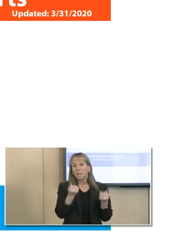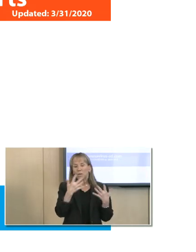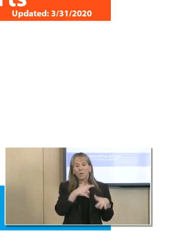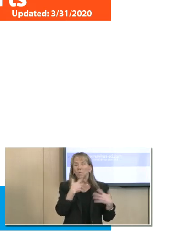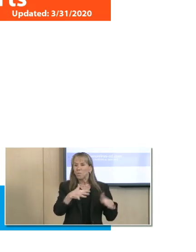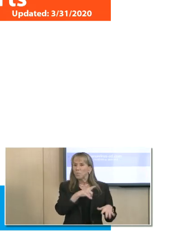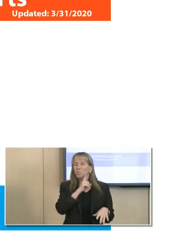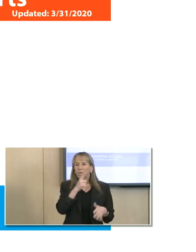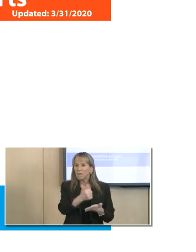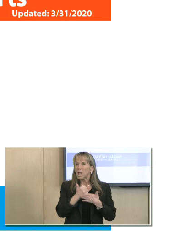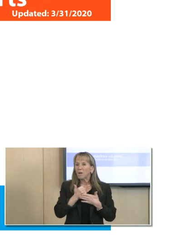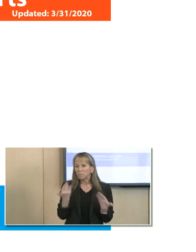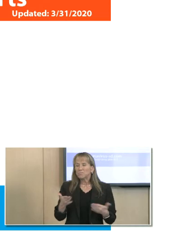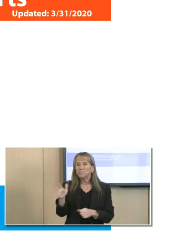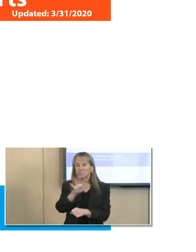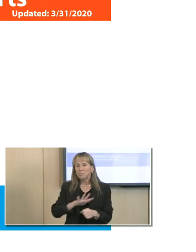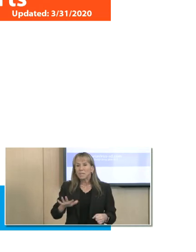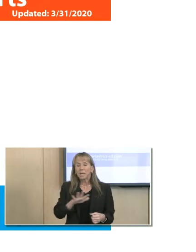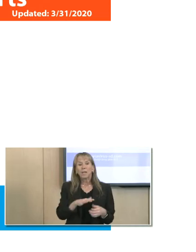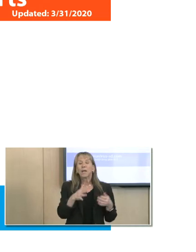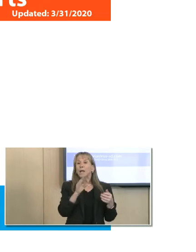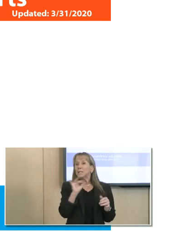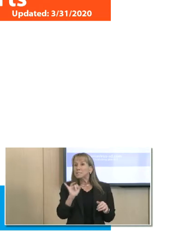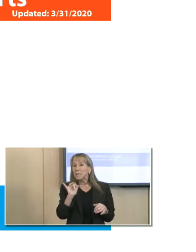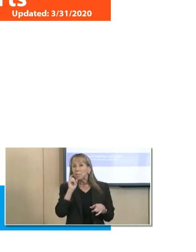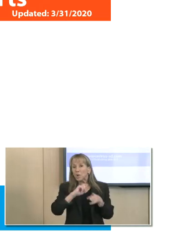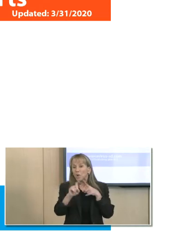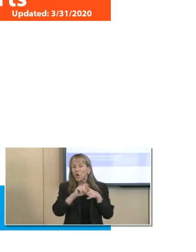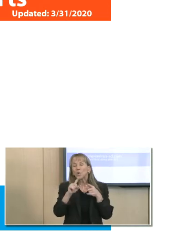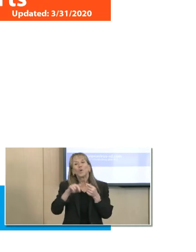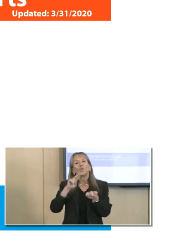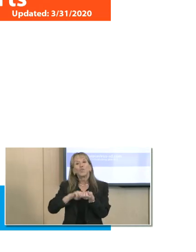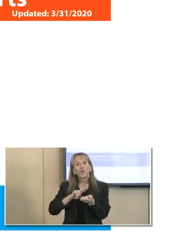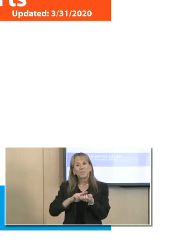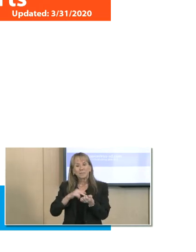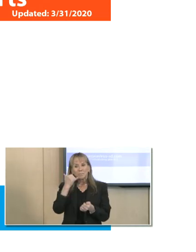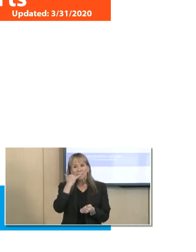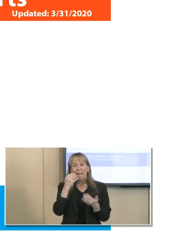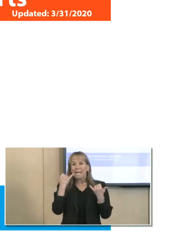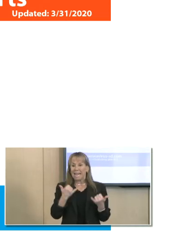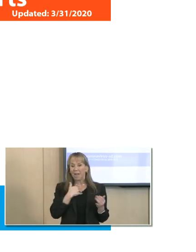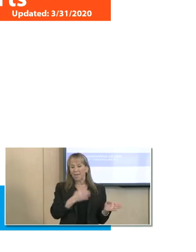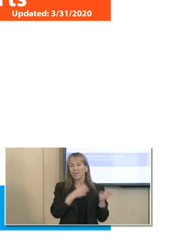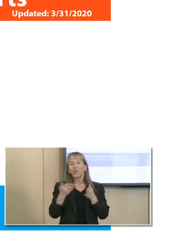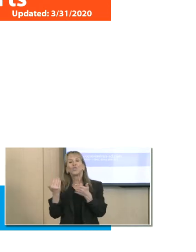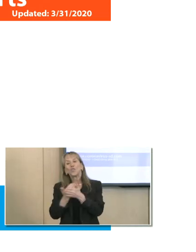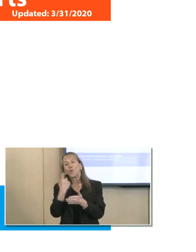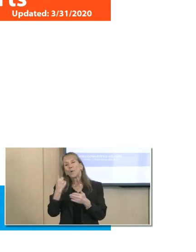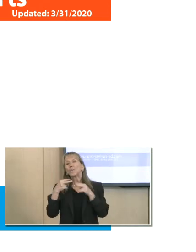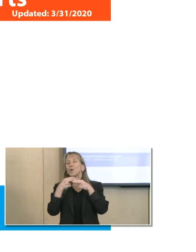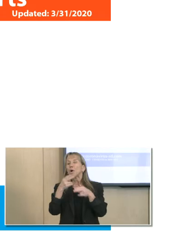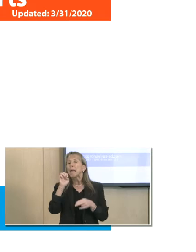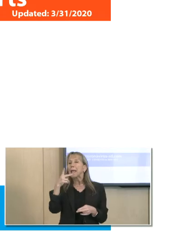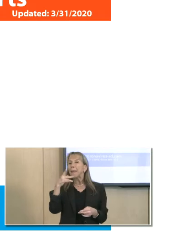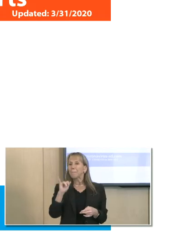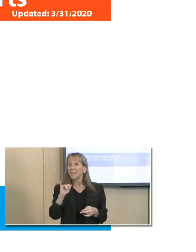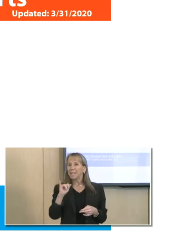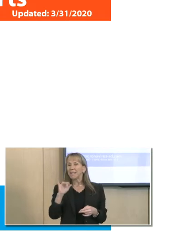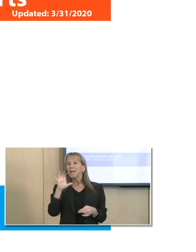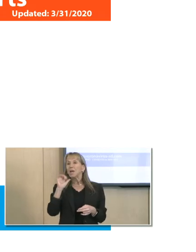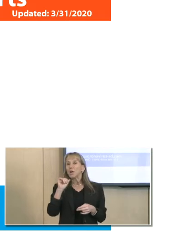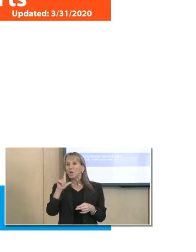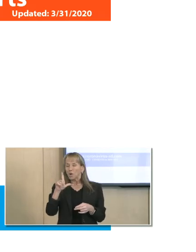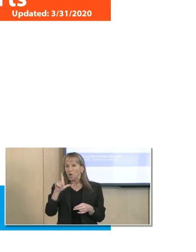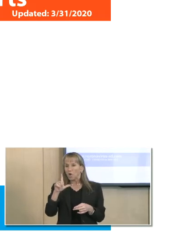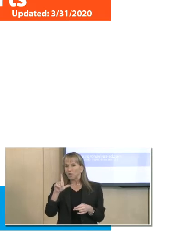in our region, along with the calls to our nursing line. We've added a new one. This is our EPI calls. These are healthcare professionals who call into our